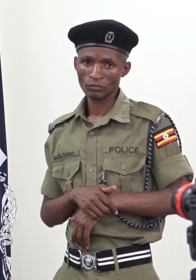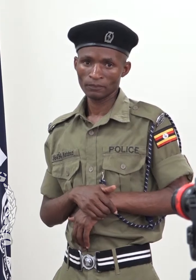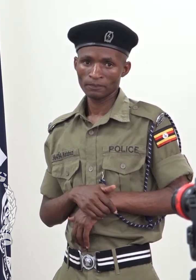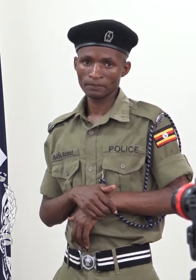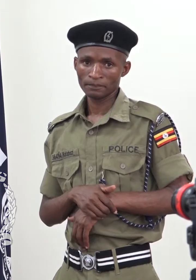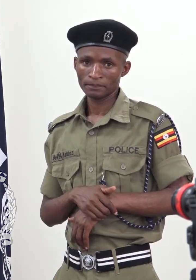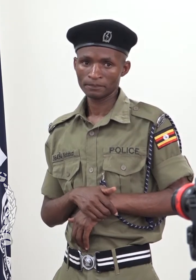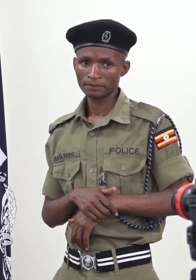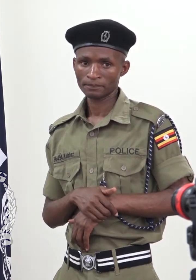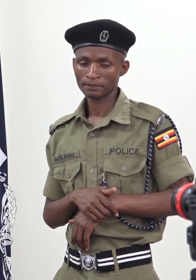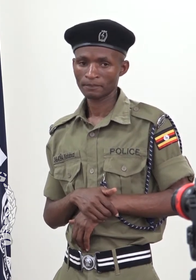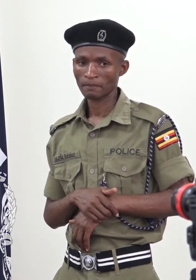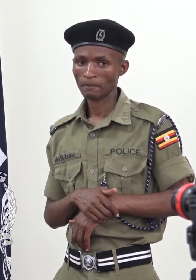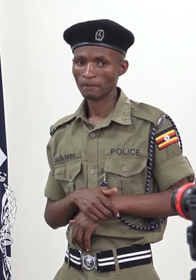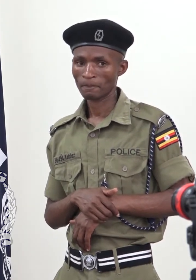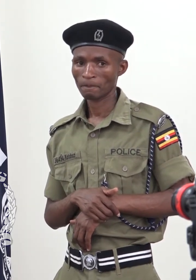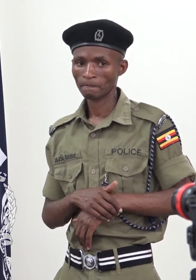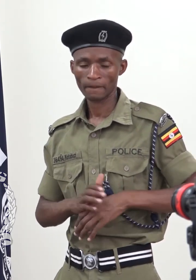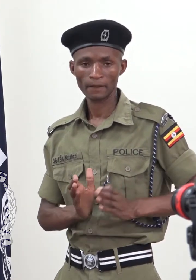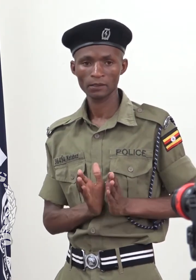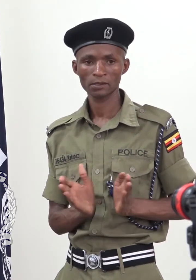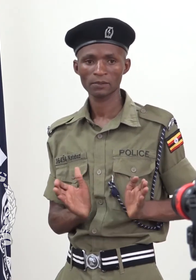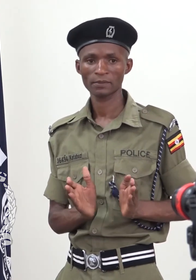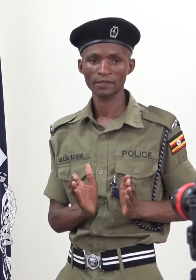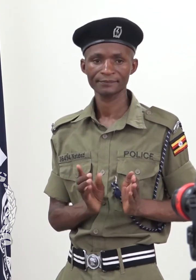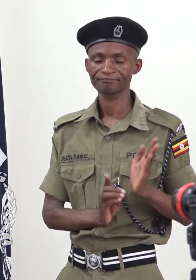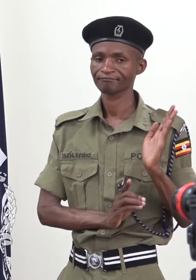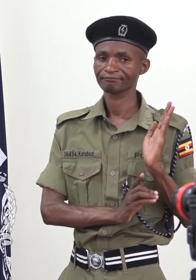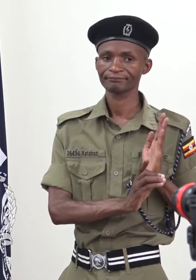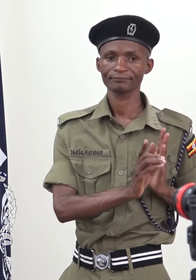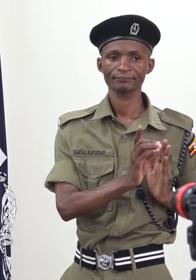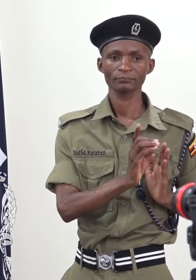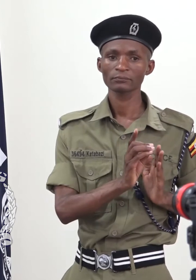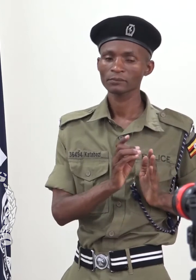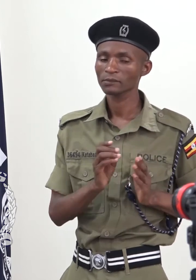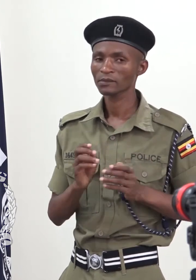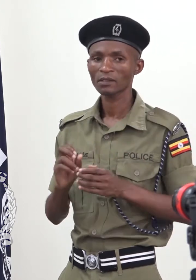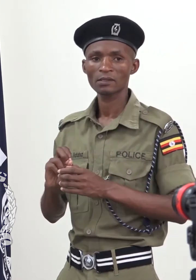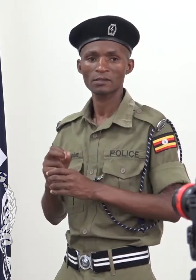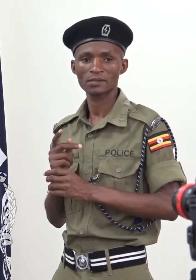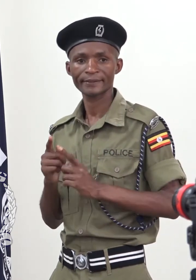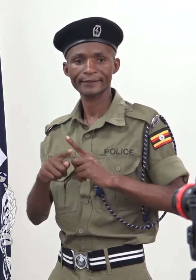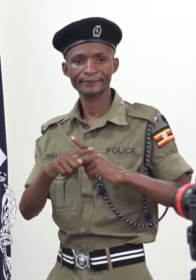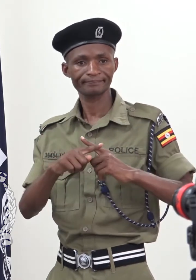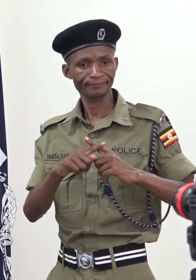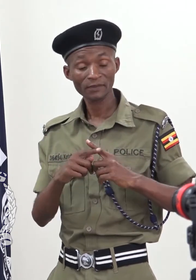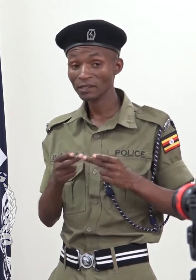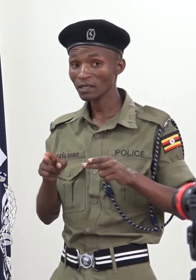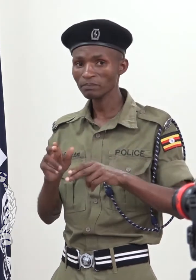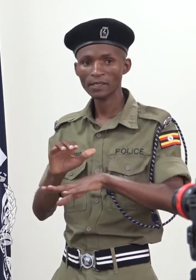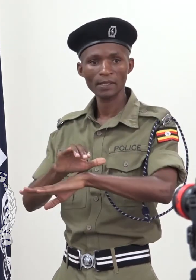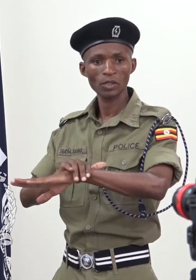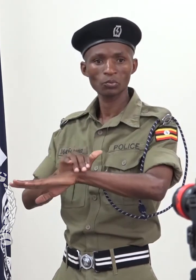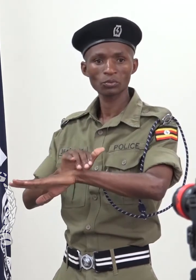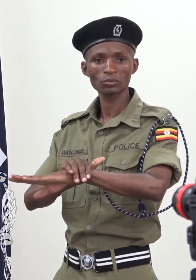So in a separate development also, there was a second murder still again in Mukono of